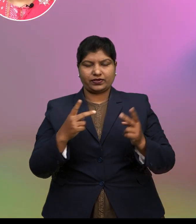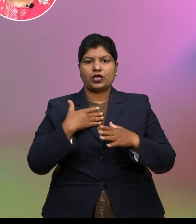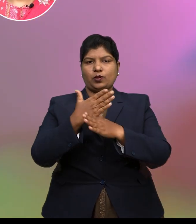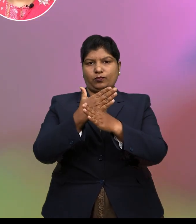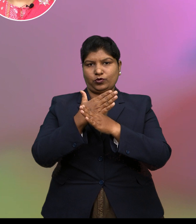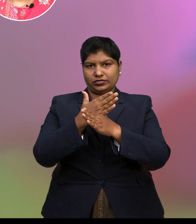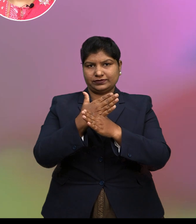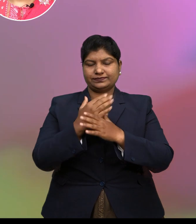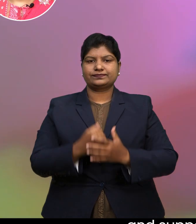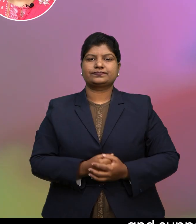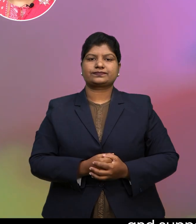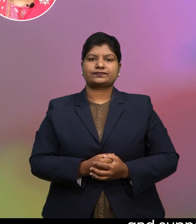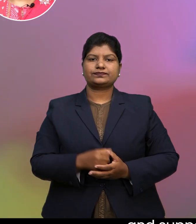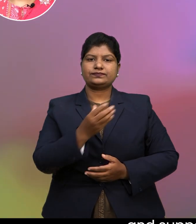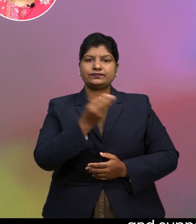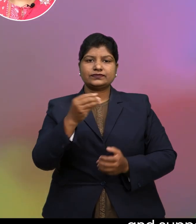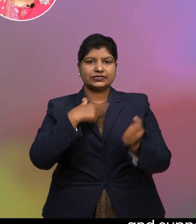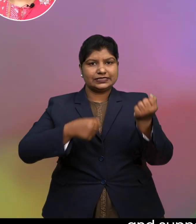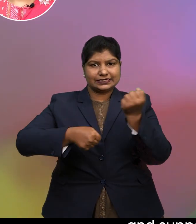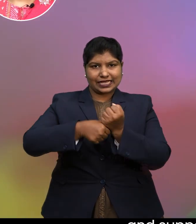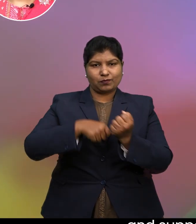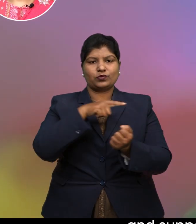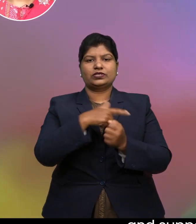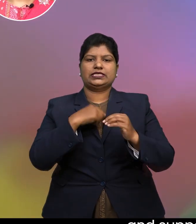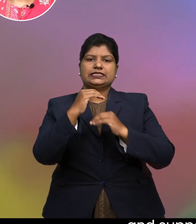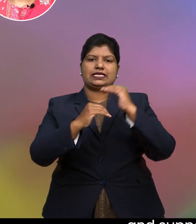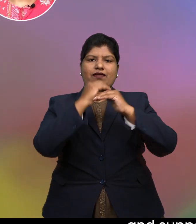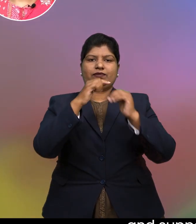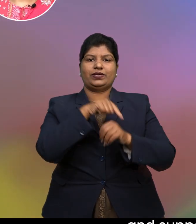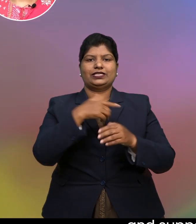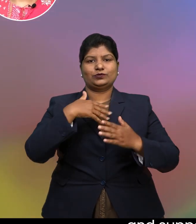protect and support the developing embryo.